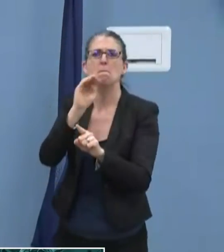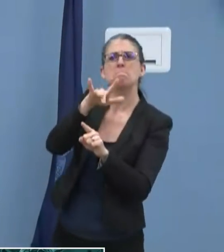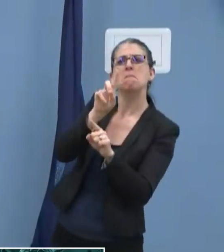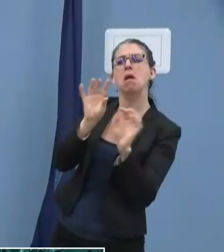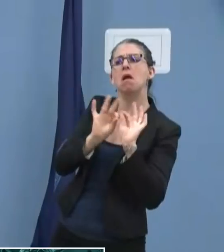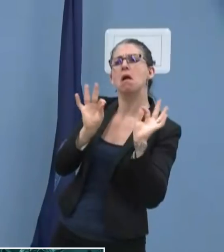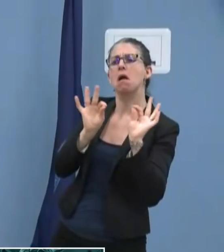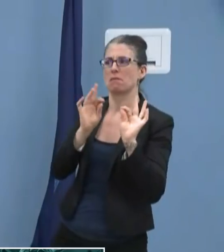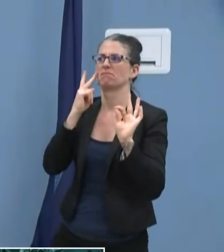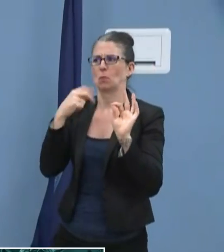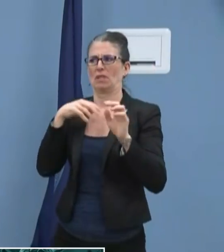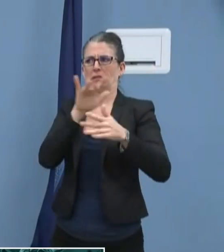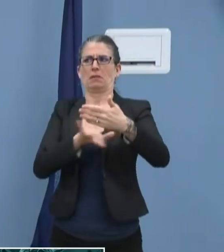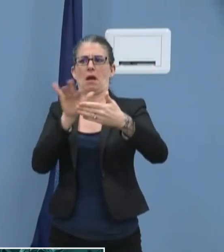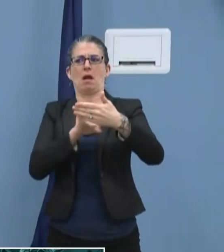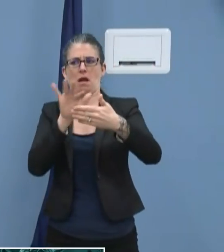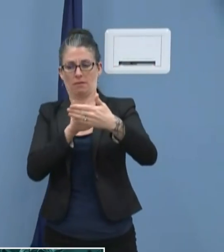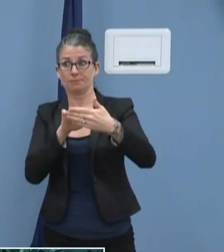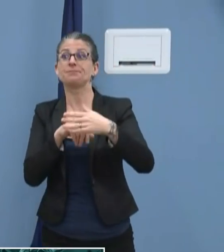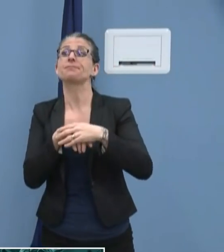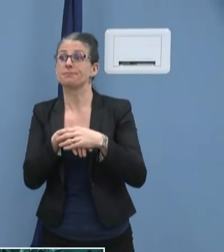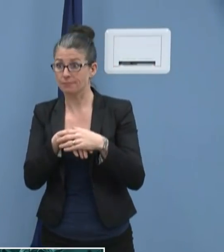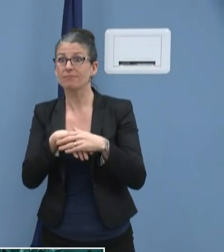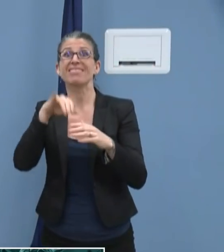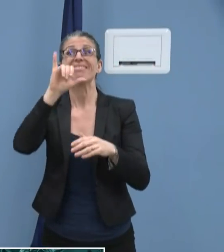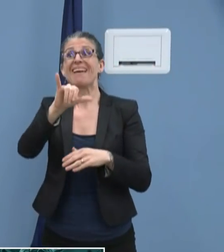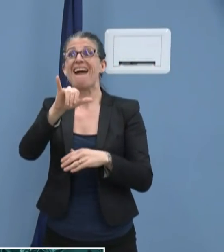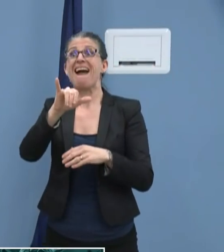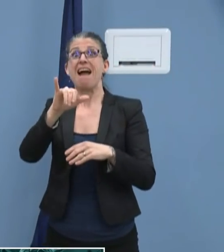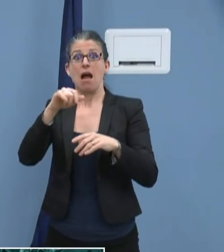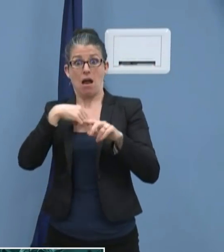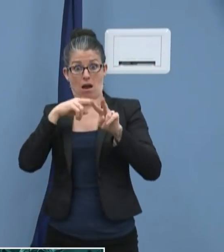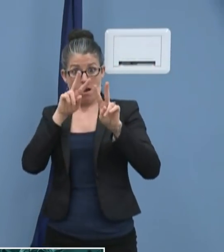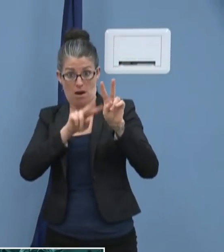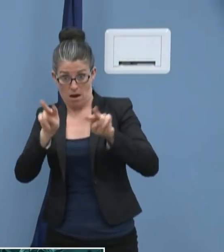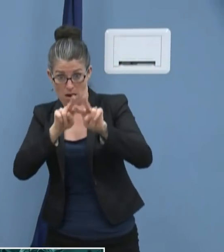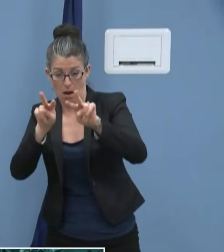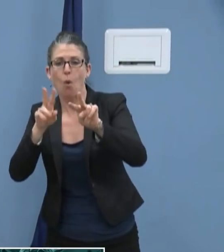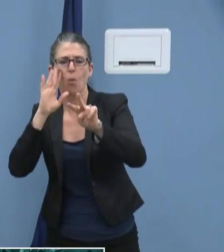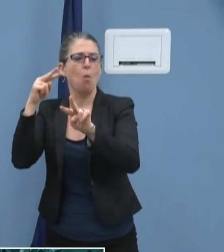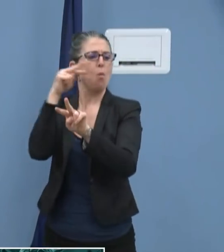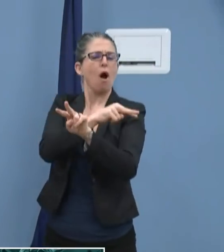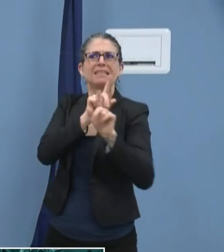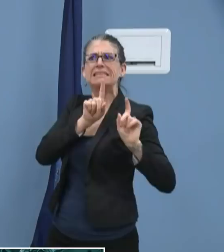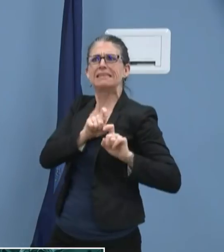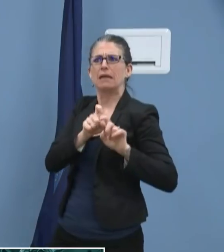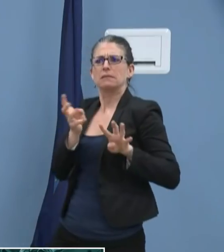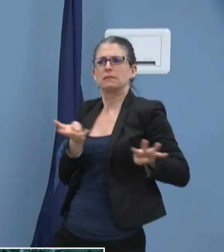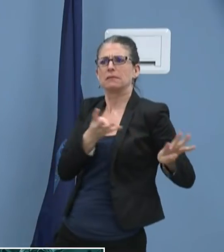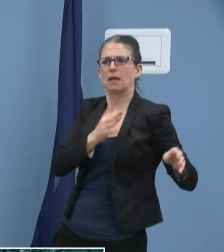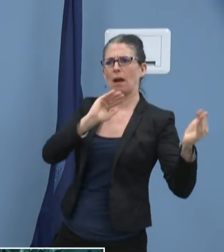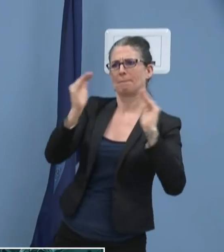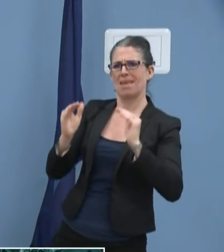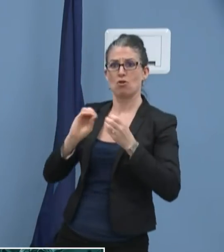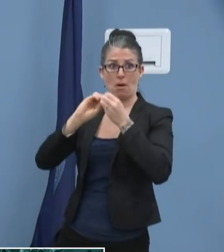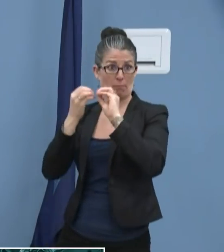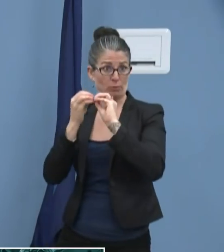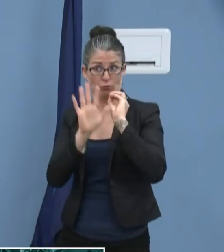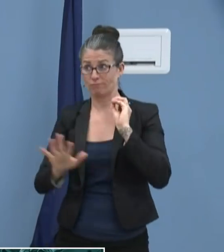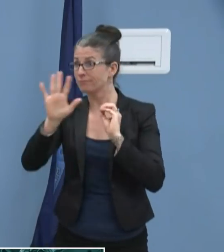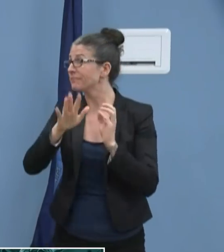need for things like testing. Much more to come on that. Governor Mills, thank you very much. Thank you very much, everyone. Thank you.